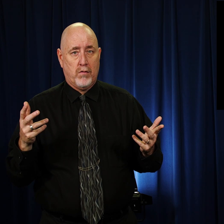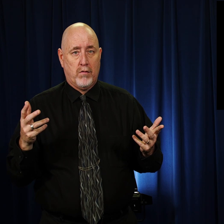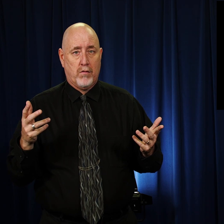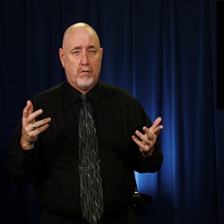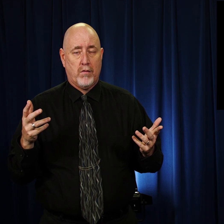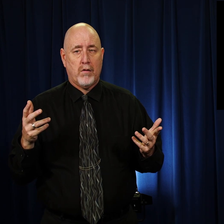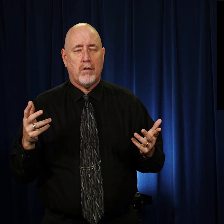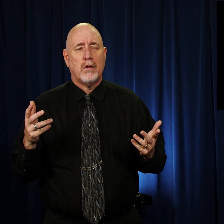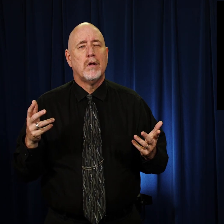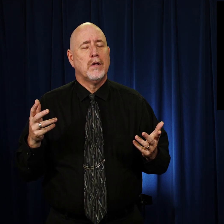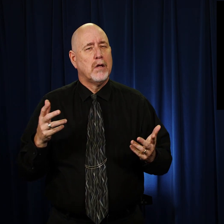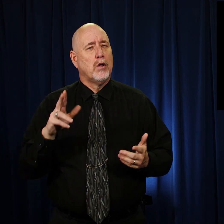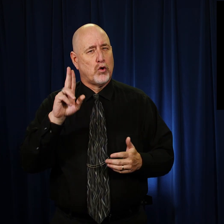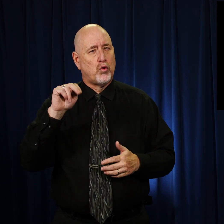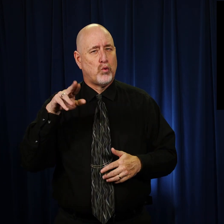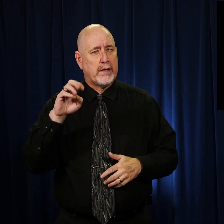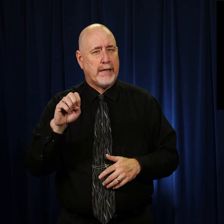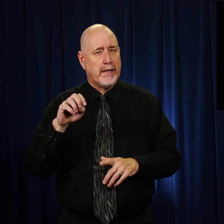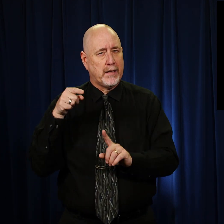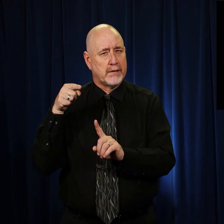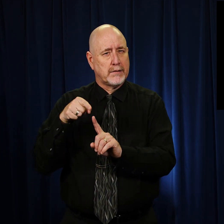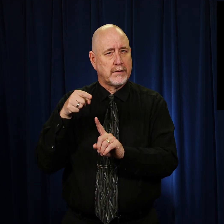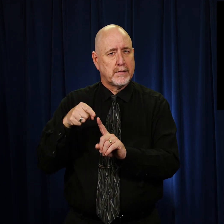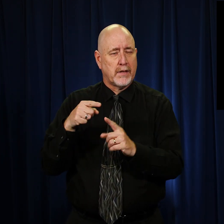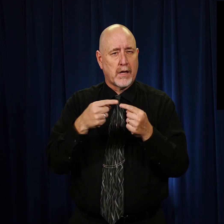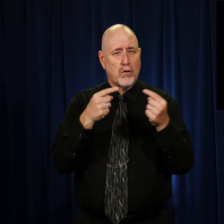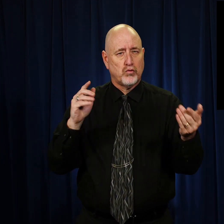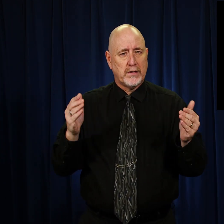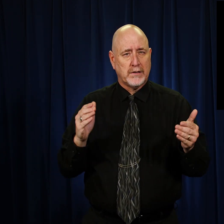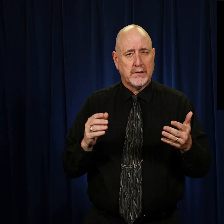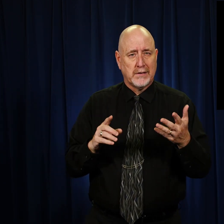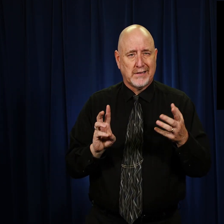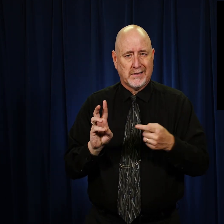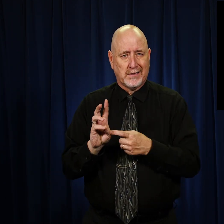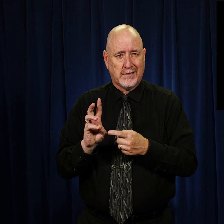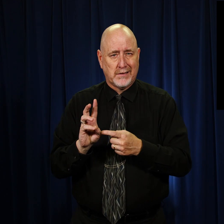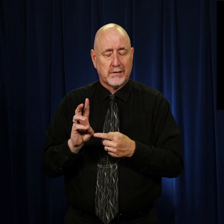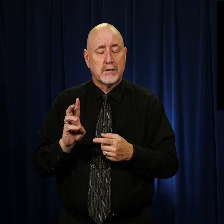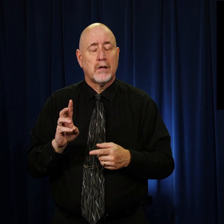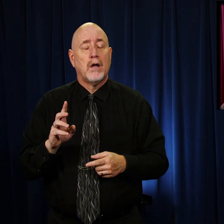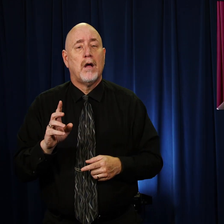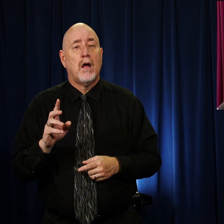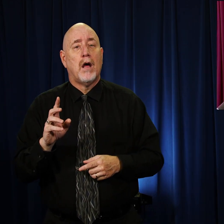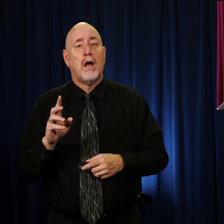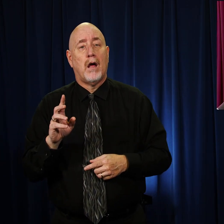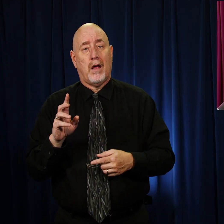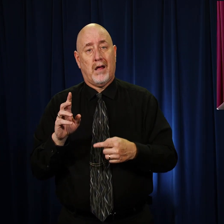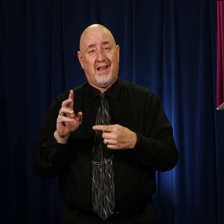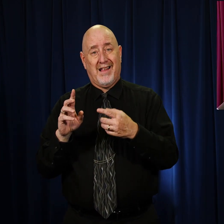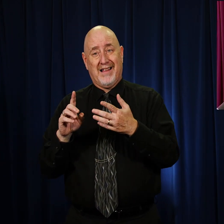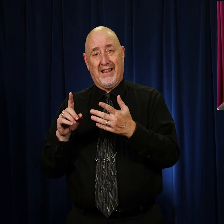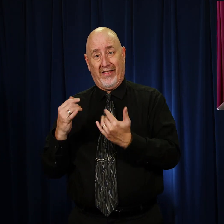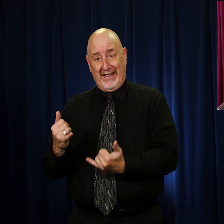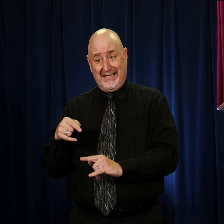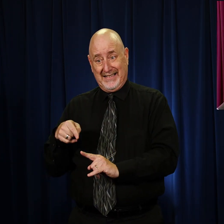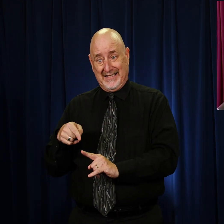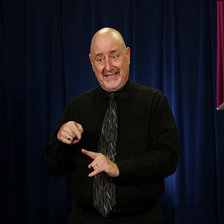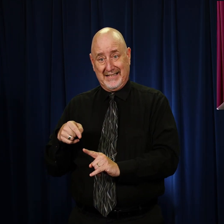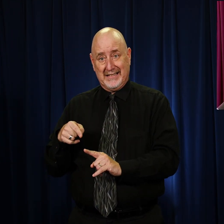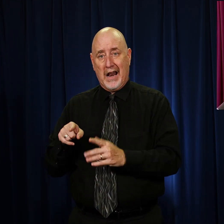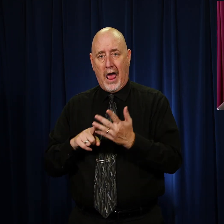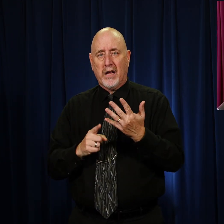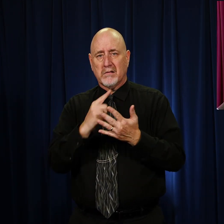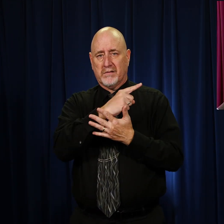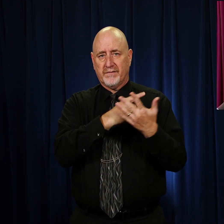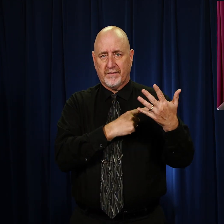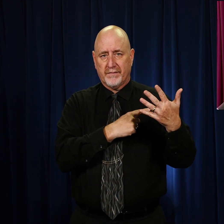Now, there's something that's unique about this particular contrast. And that is, whereas this particular contrast, like the